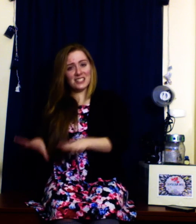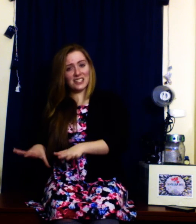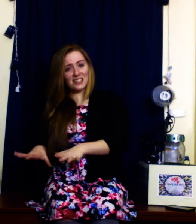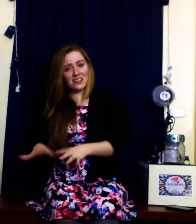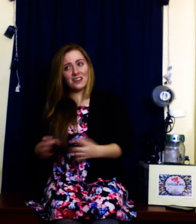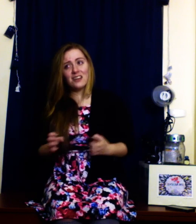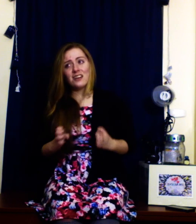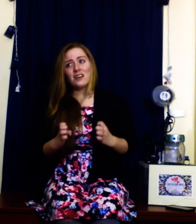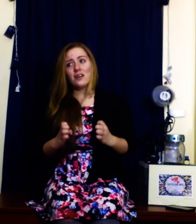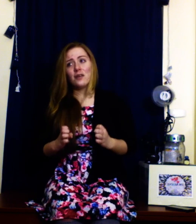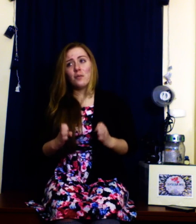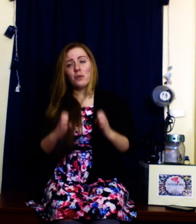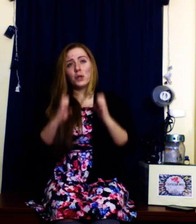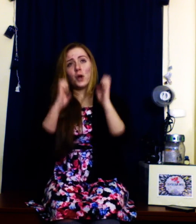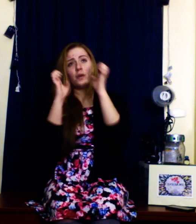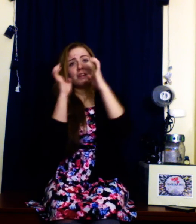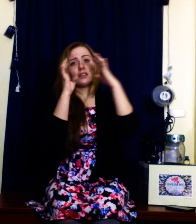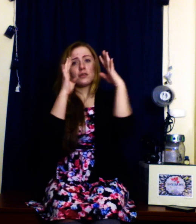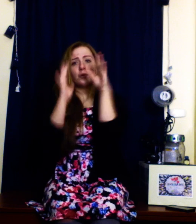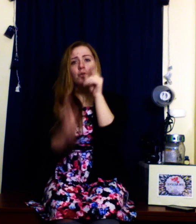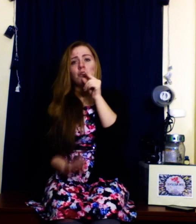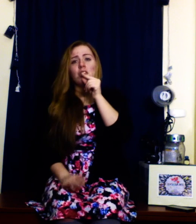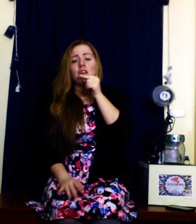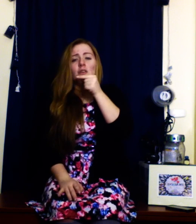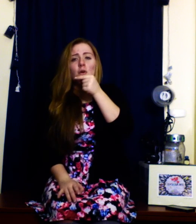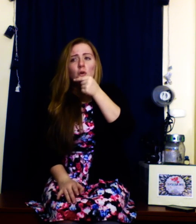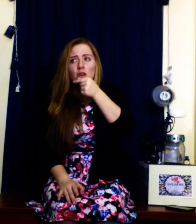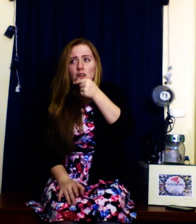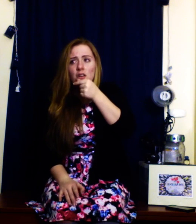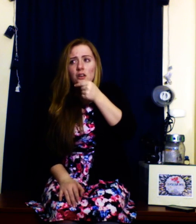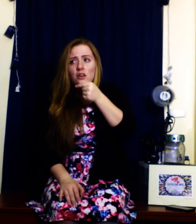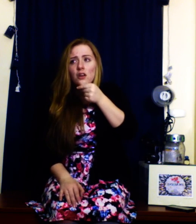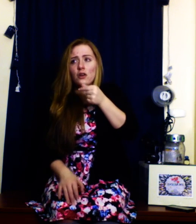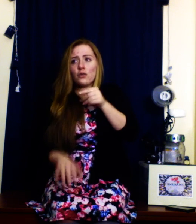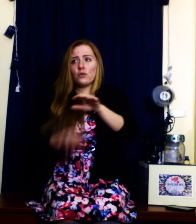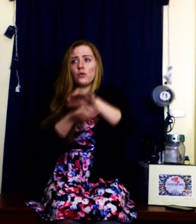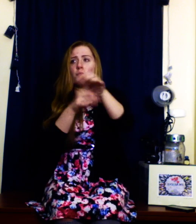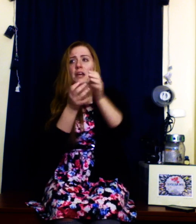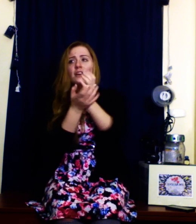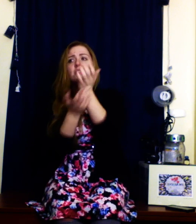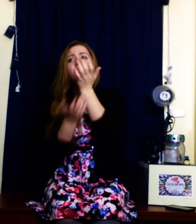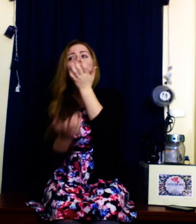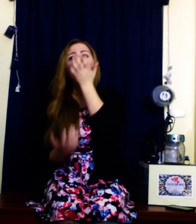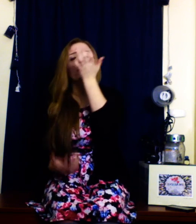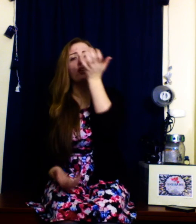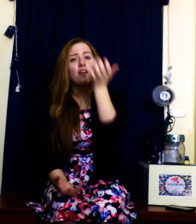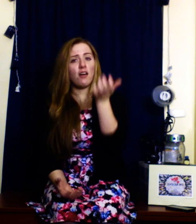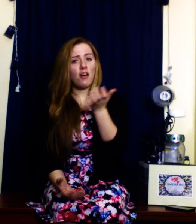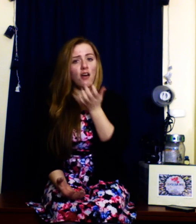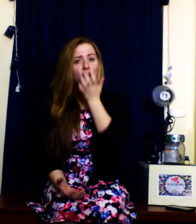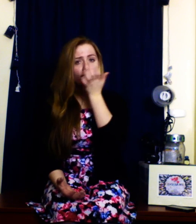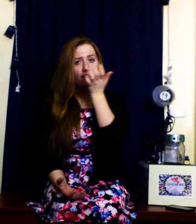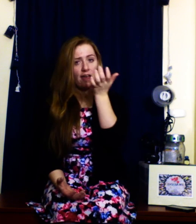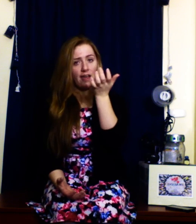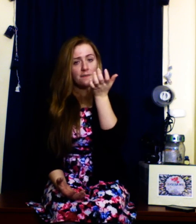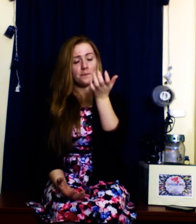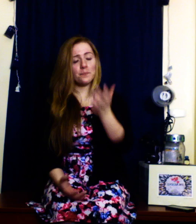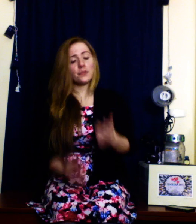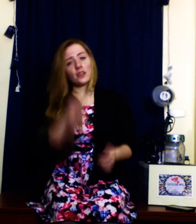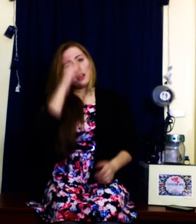easy, blowing through the thick corn, through the bales of hay.